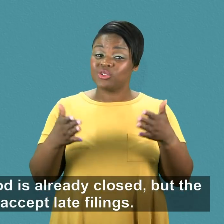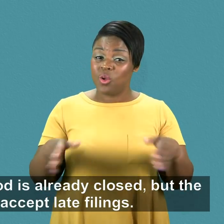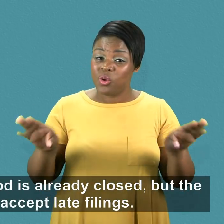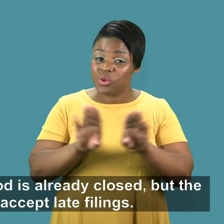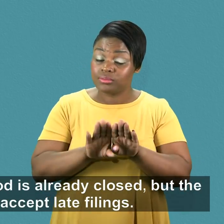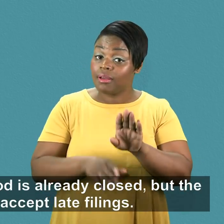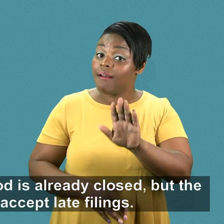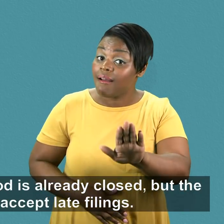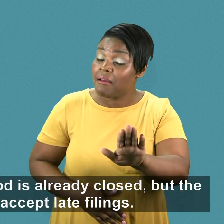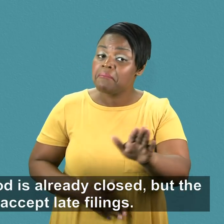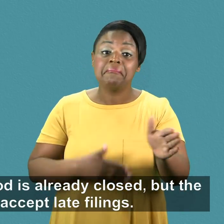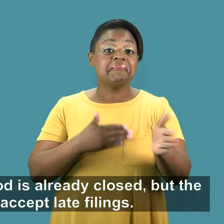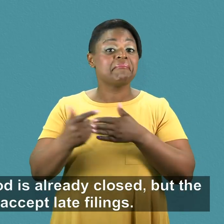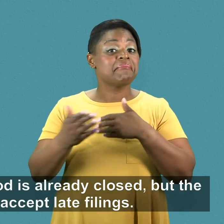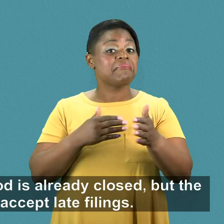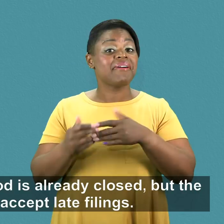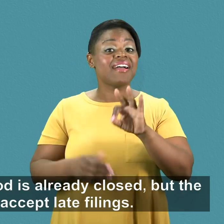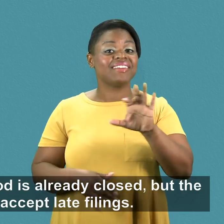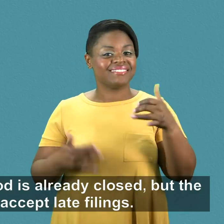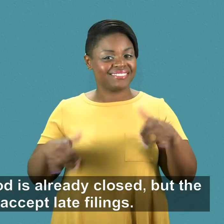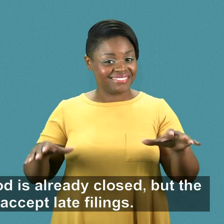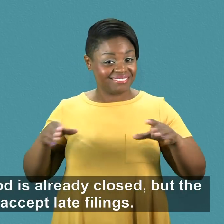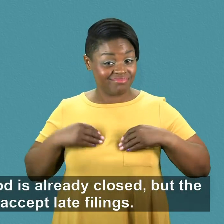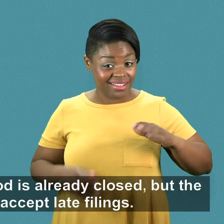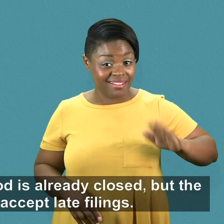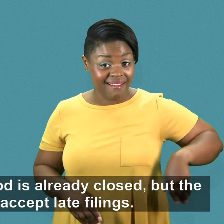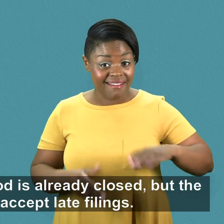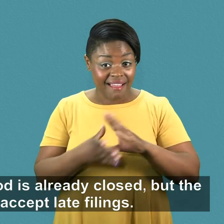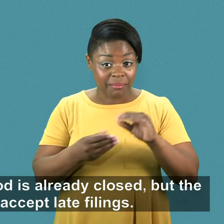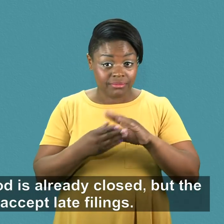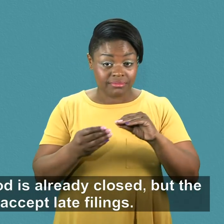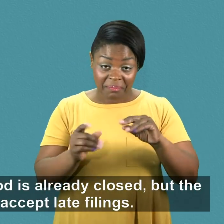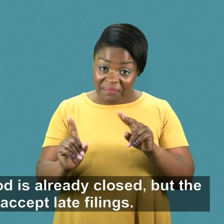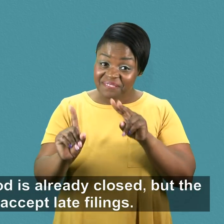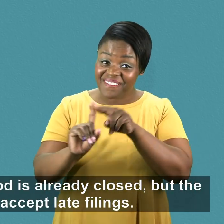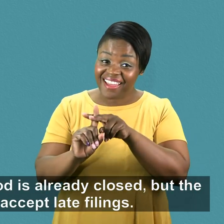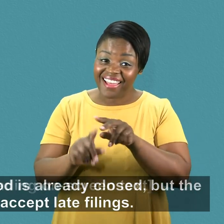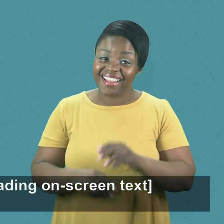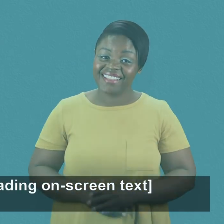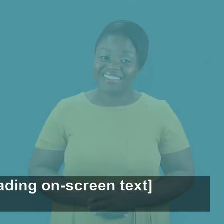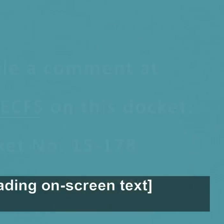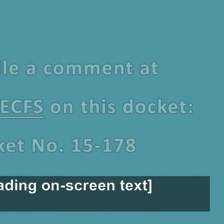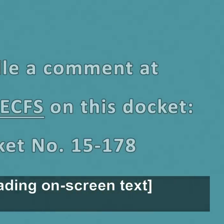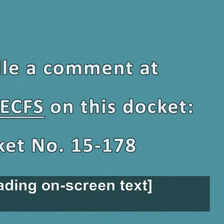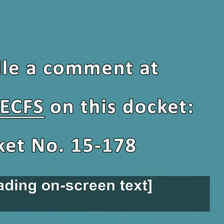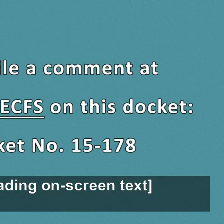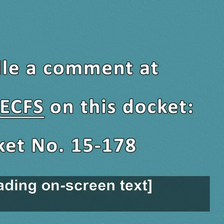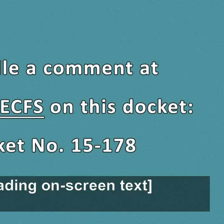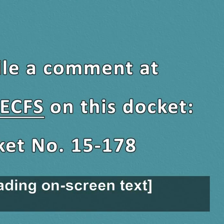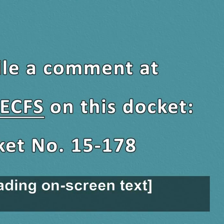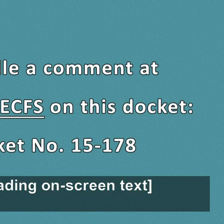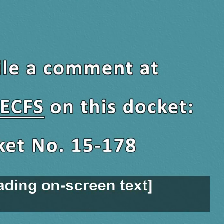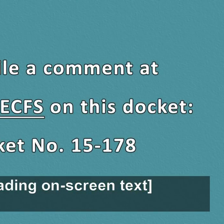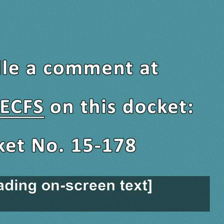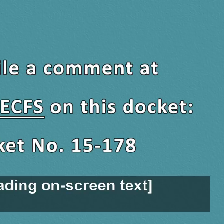but the FCC may accept late filings You may file a comment at www.fcc.gov slash